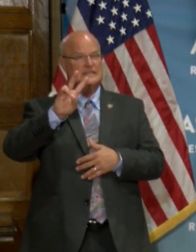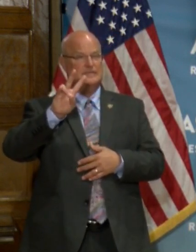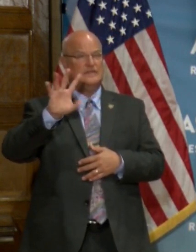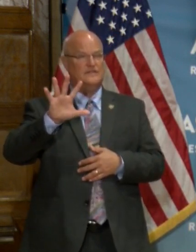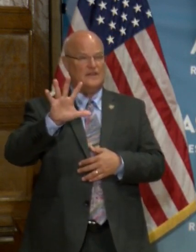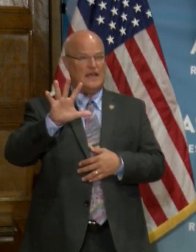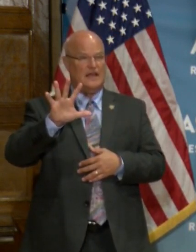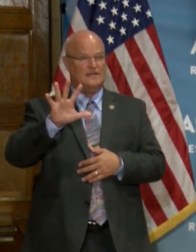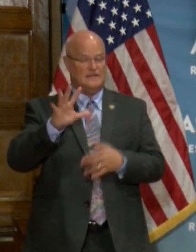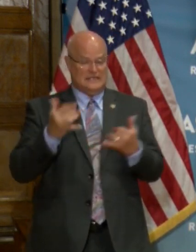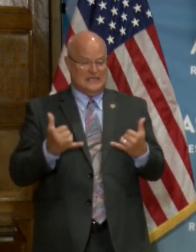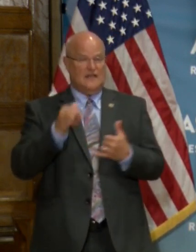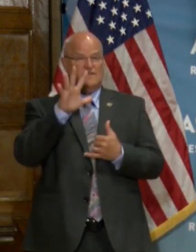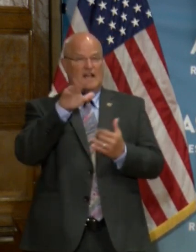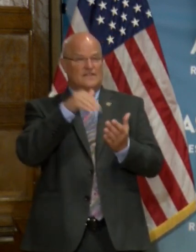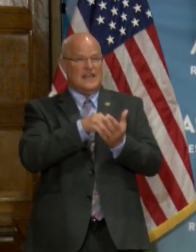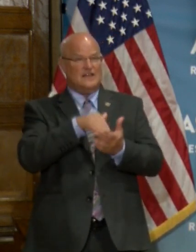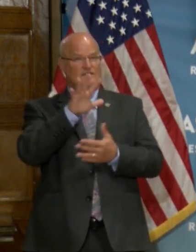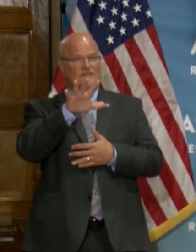17,375. Of those,